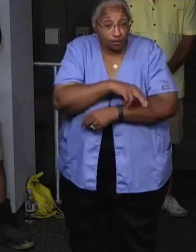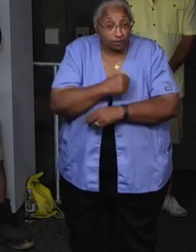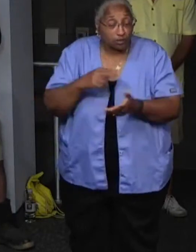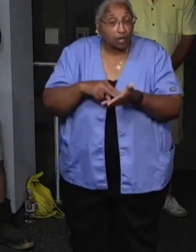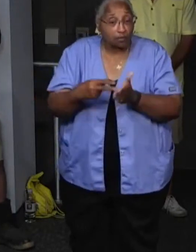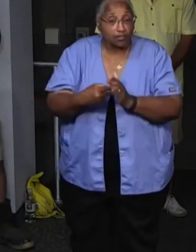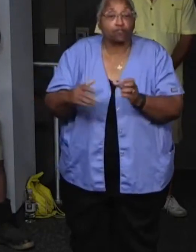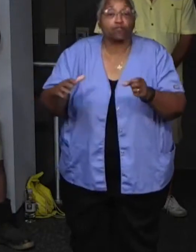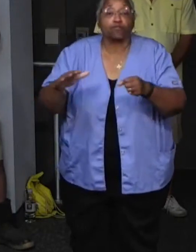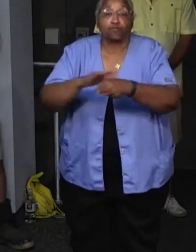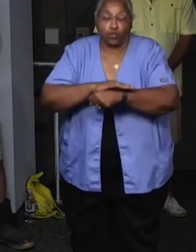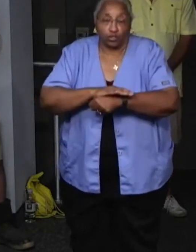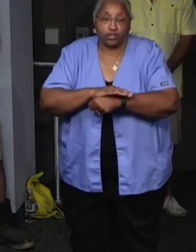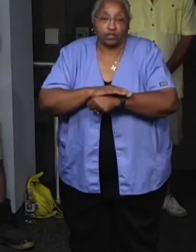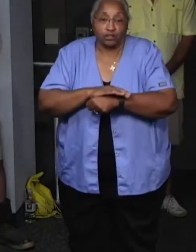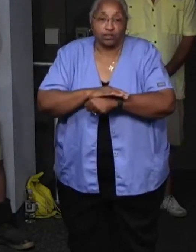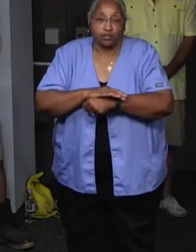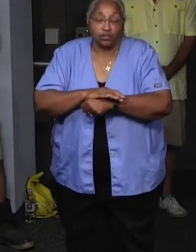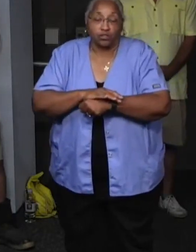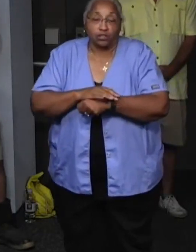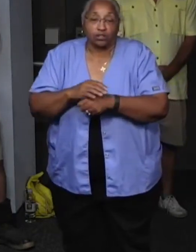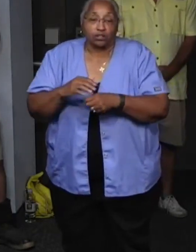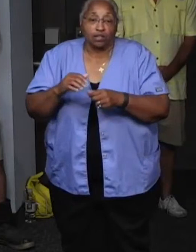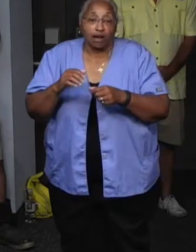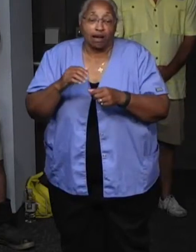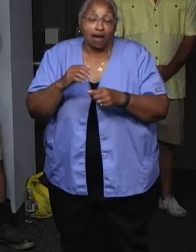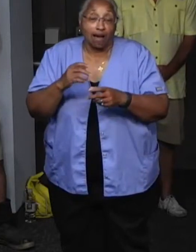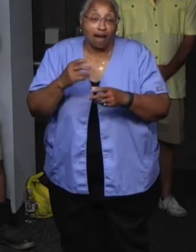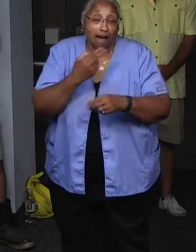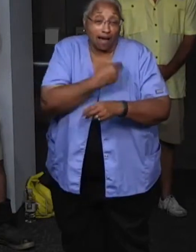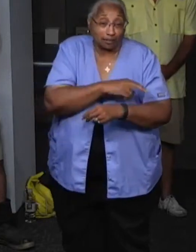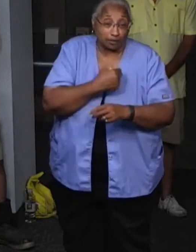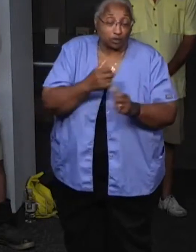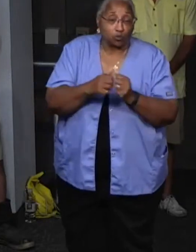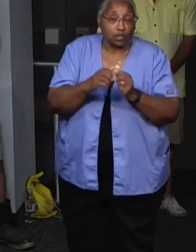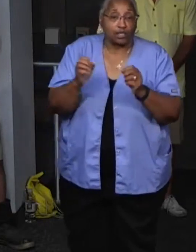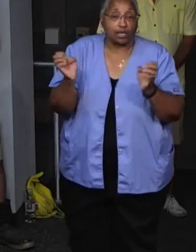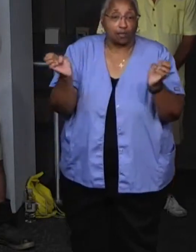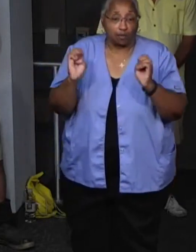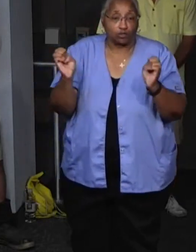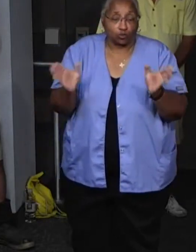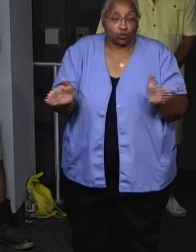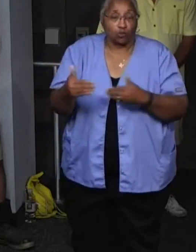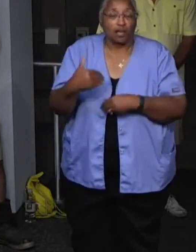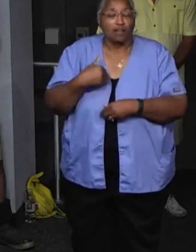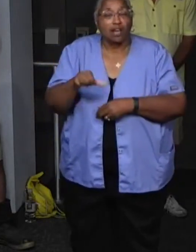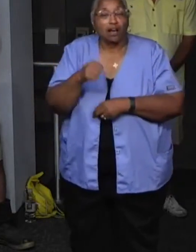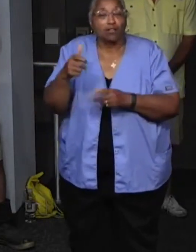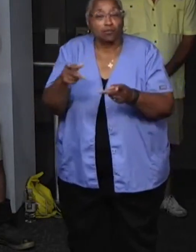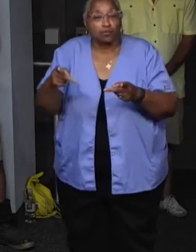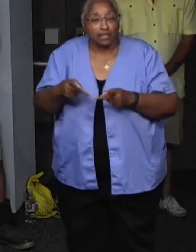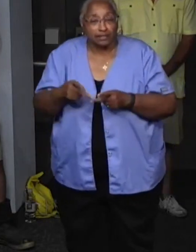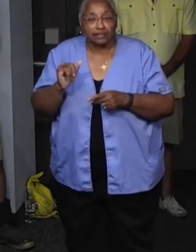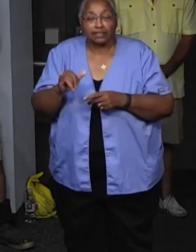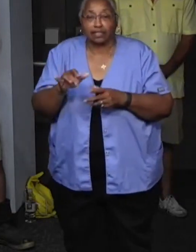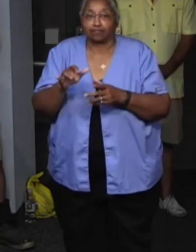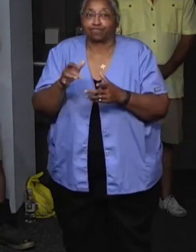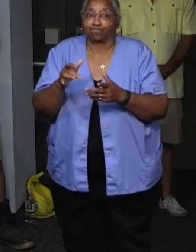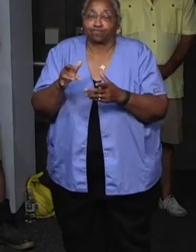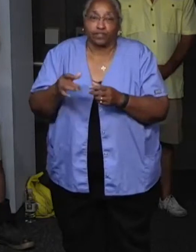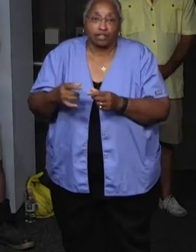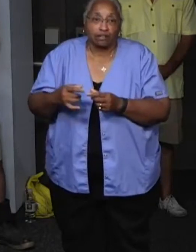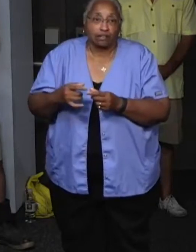fully operating hospitals with emergency rooms. So you have other facilities out there, elective surgery centers, different things